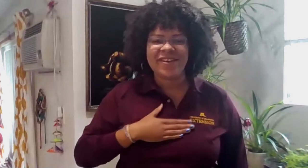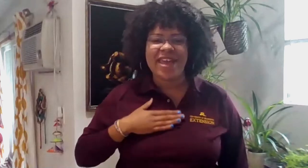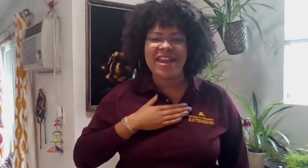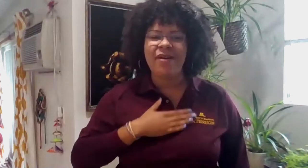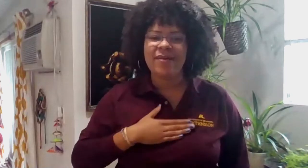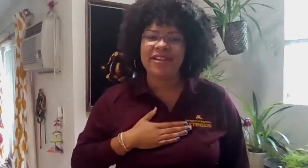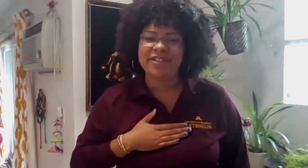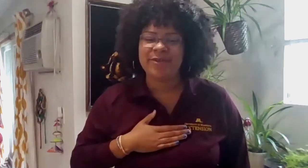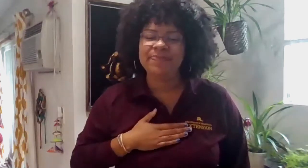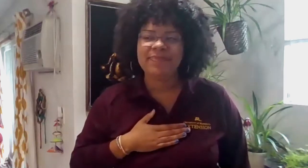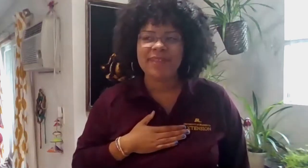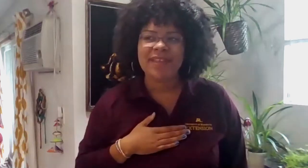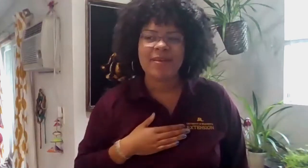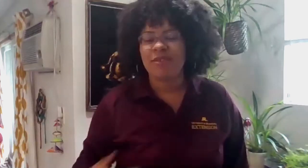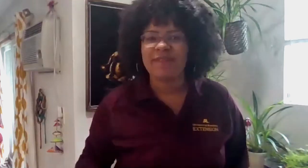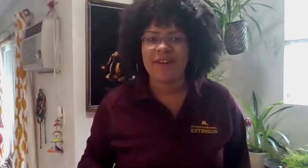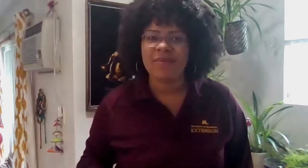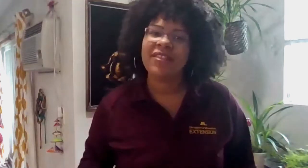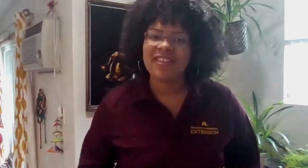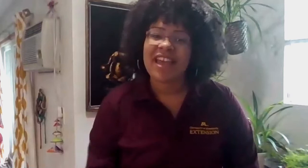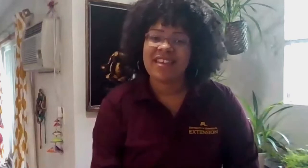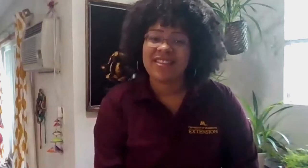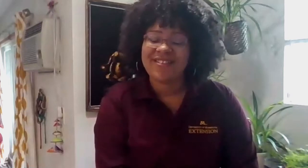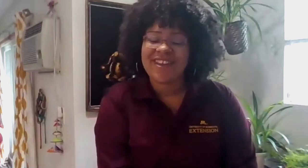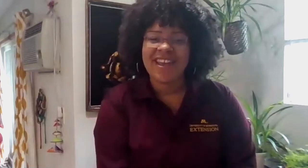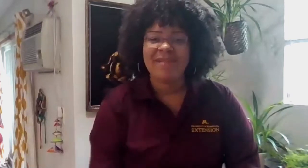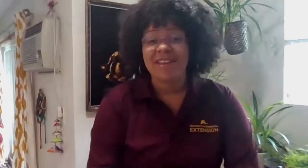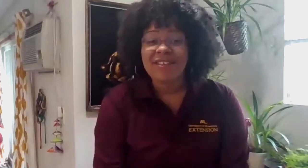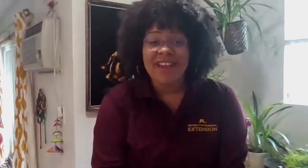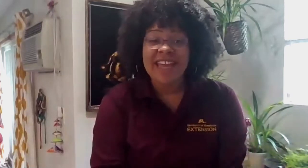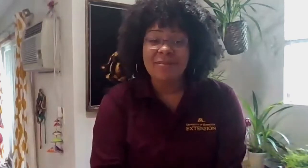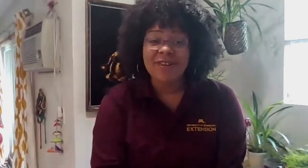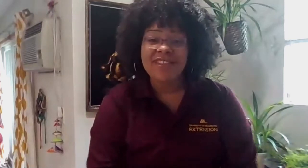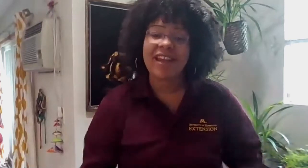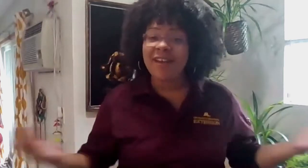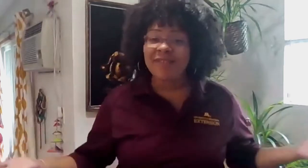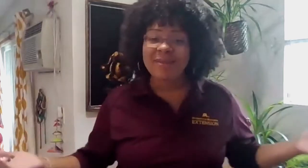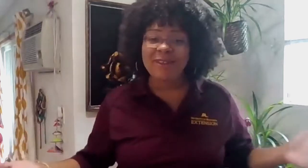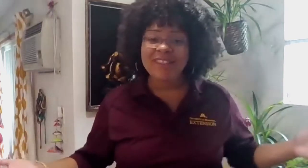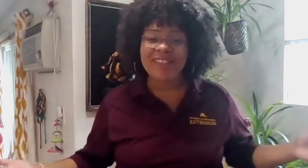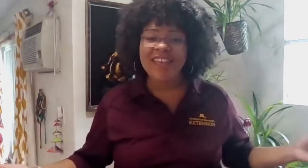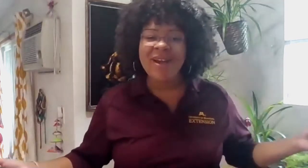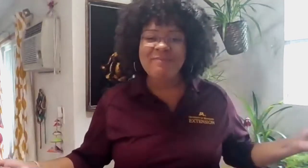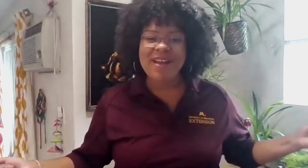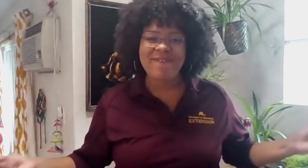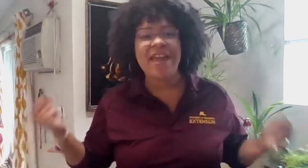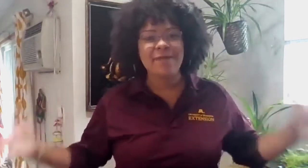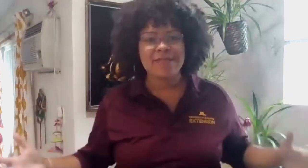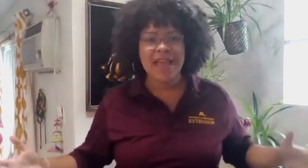Okay, now I wanna do some really fun ones. I think they're fun because they're animals and I love animals. My favorite sign